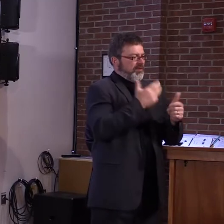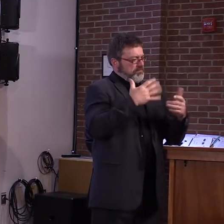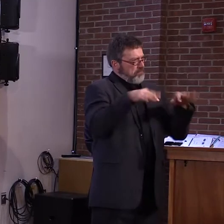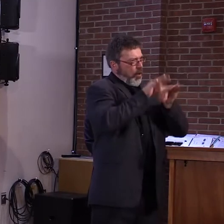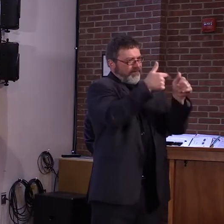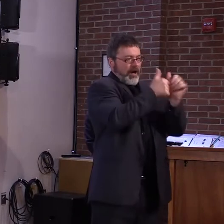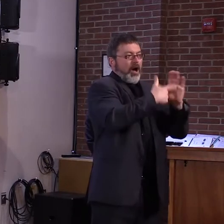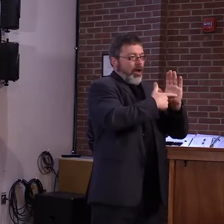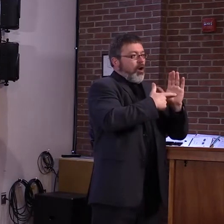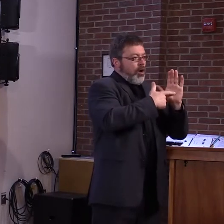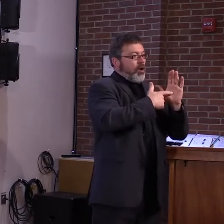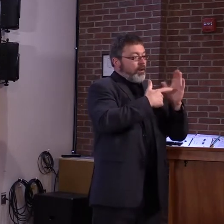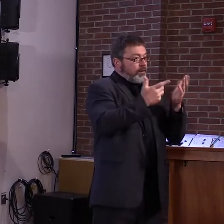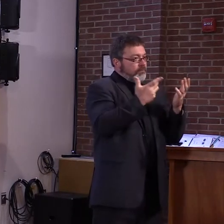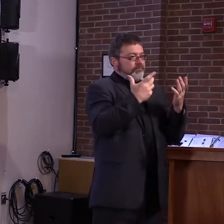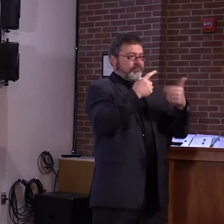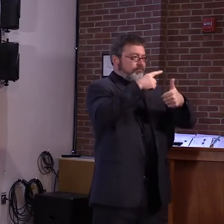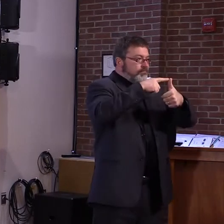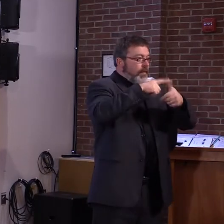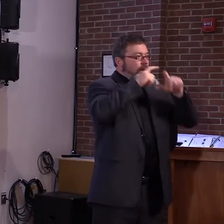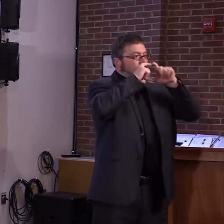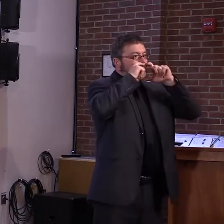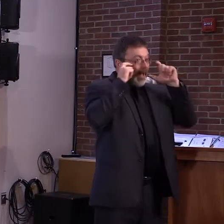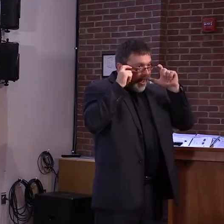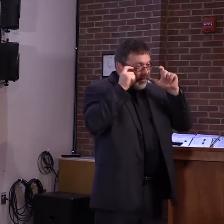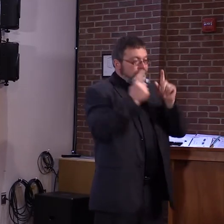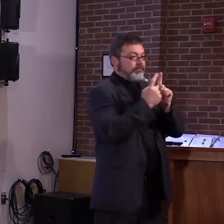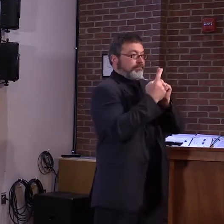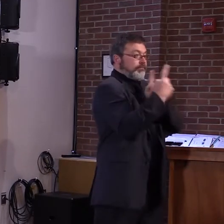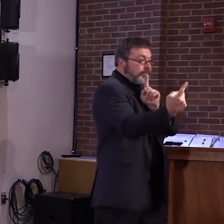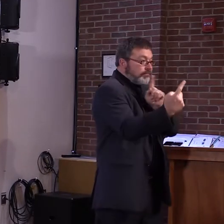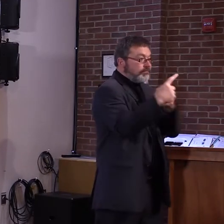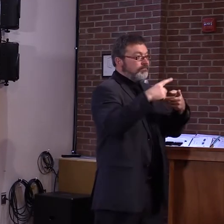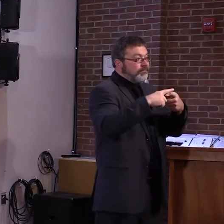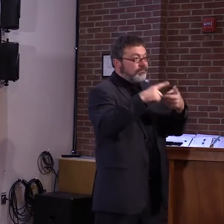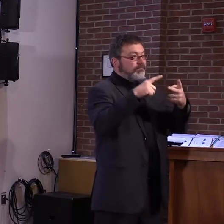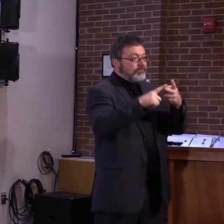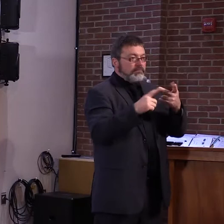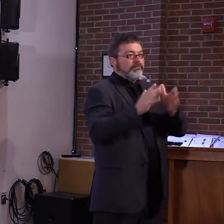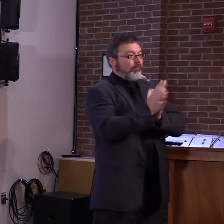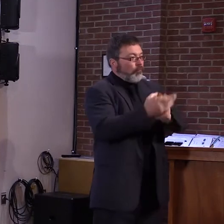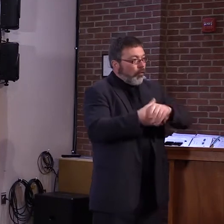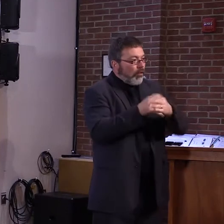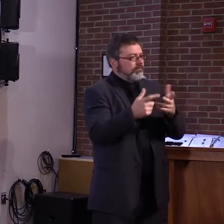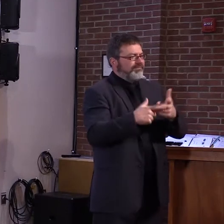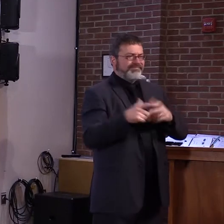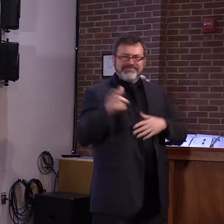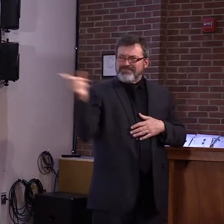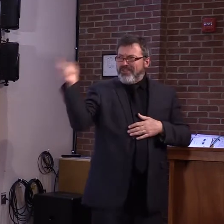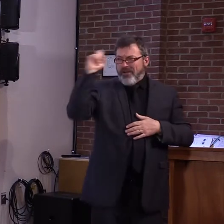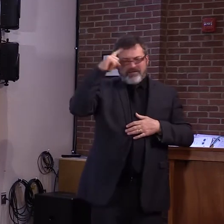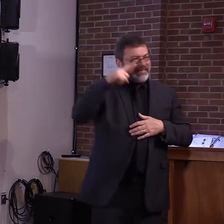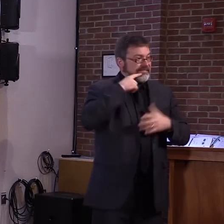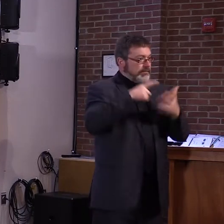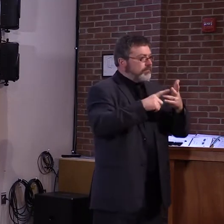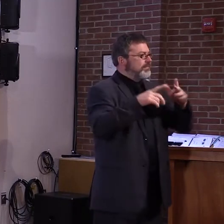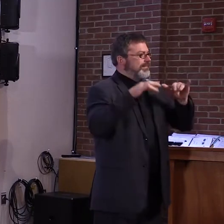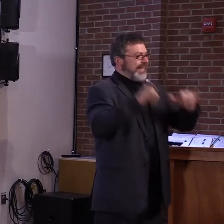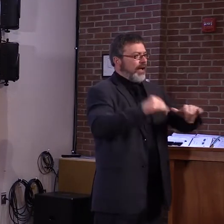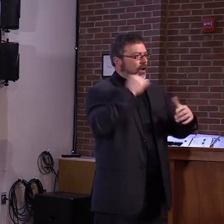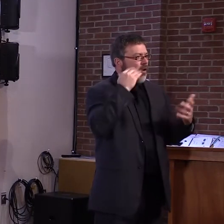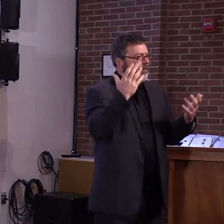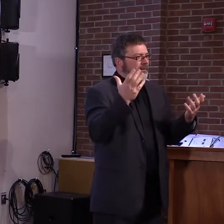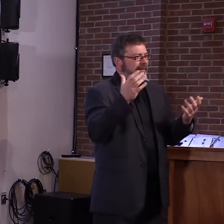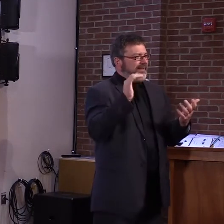mask, stay 6 feet apart, and as the governor said, this is not the year for big cookouts and gatherings over the Labor Day